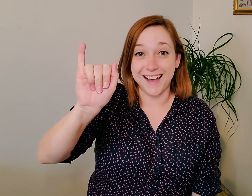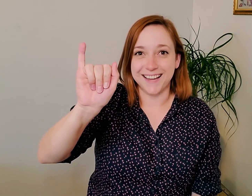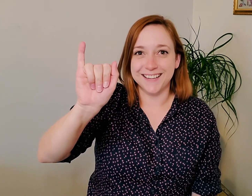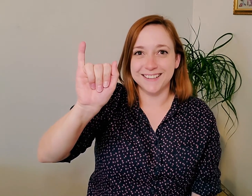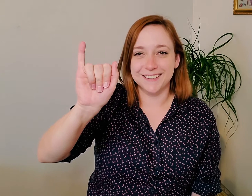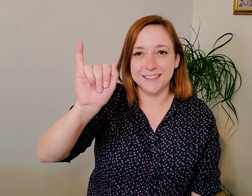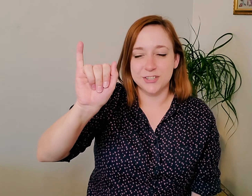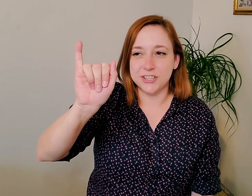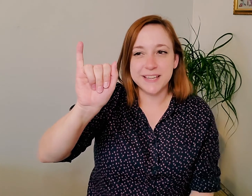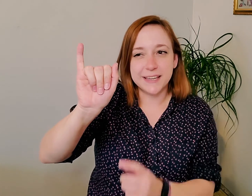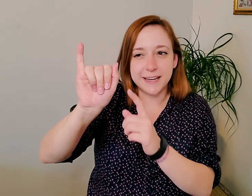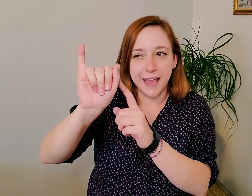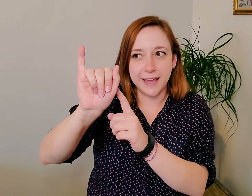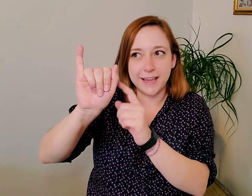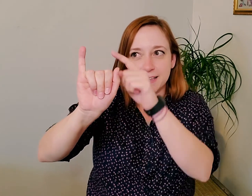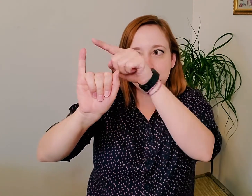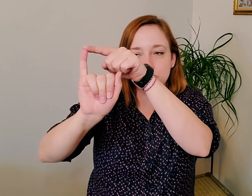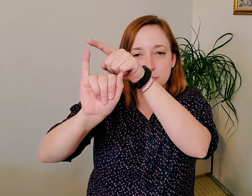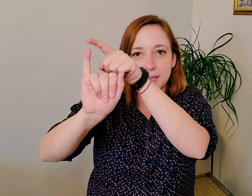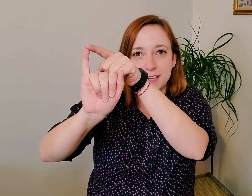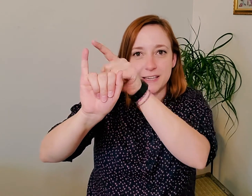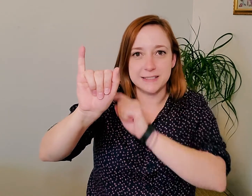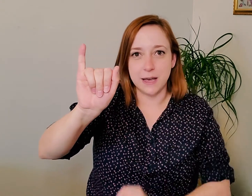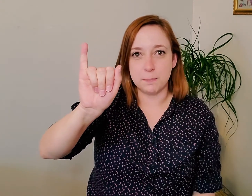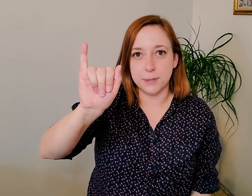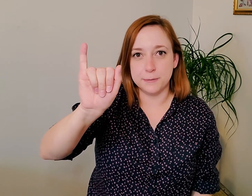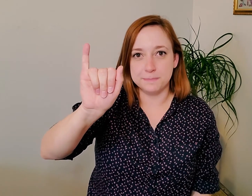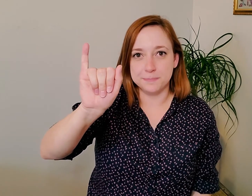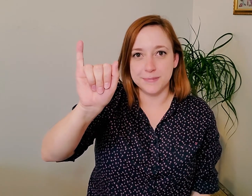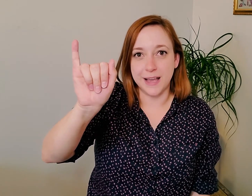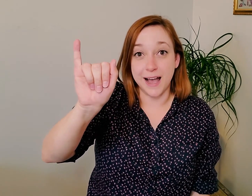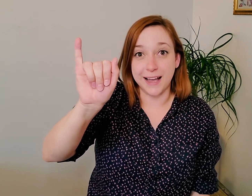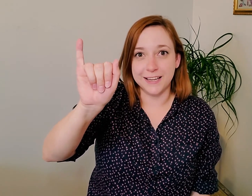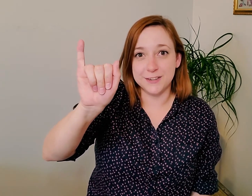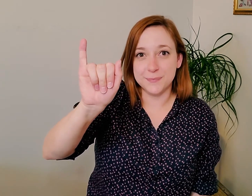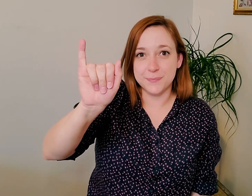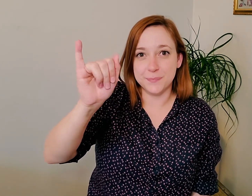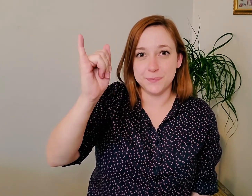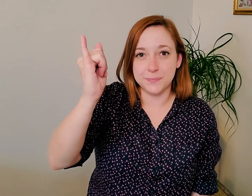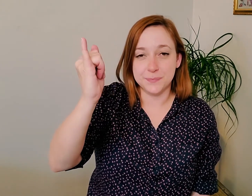I, just like an A, except your pinky is up. I,